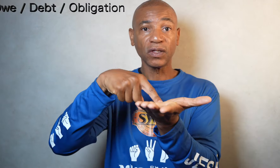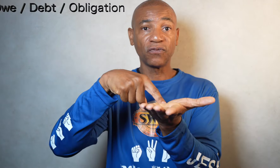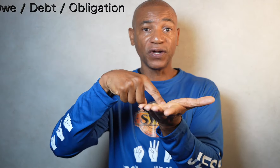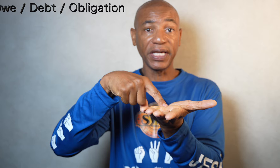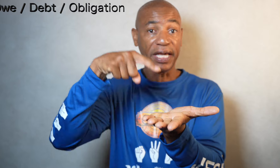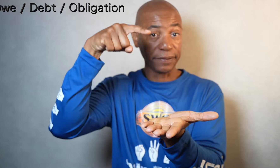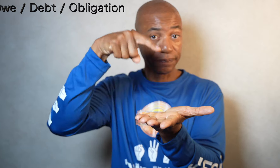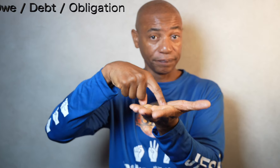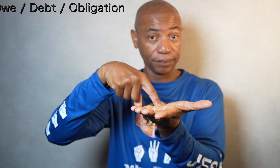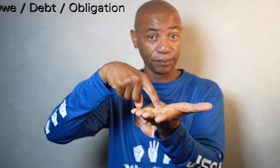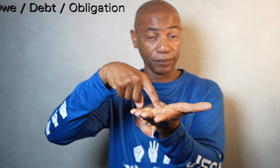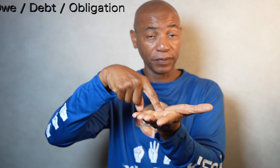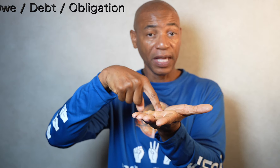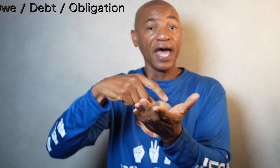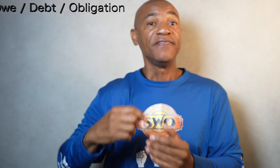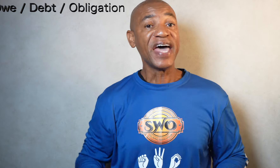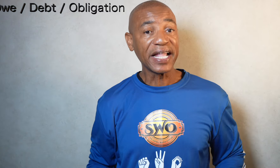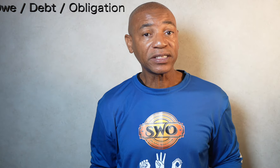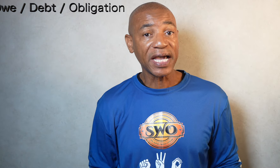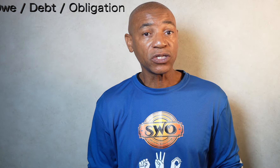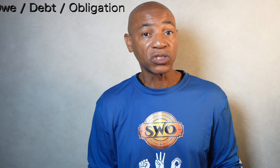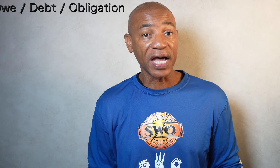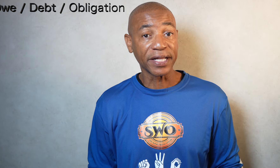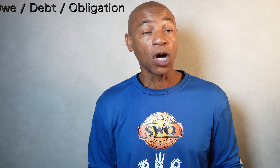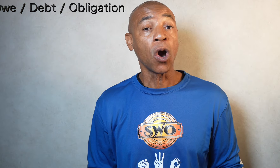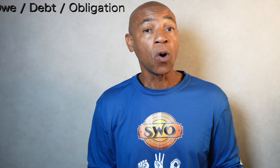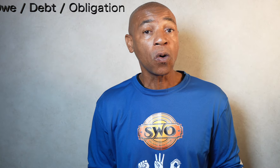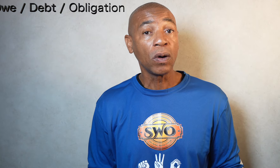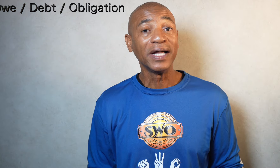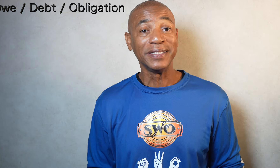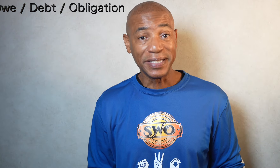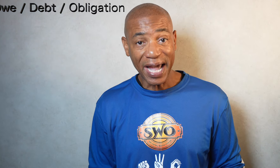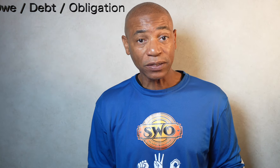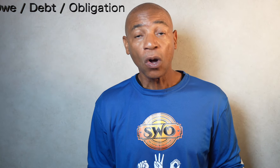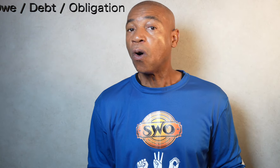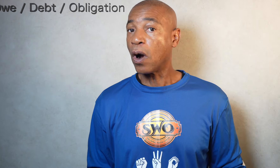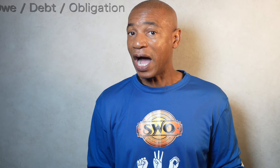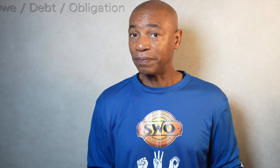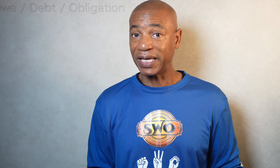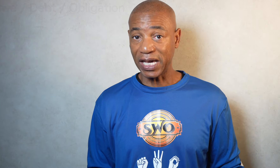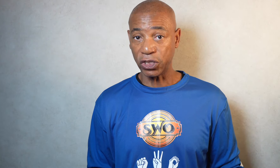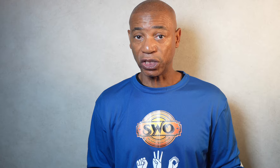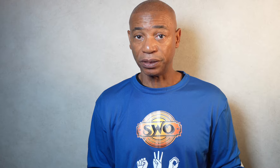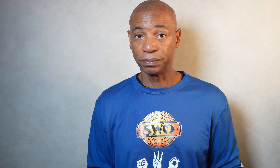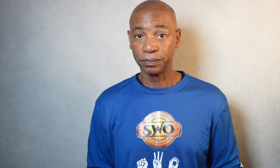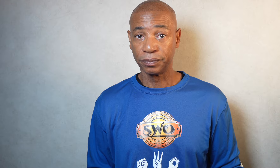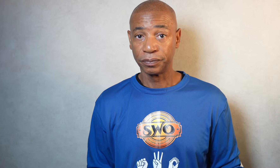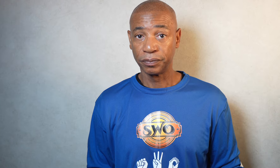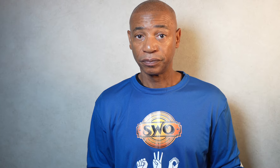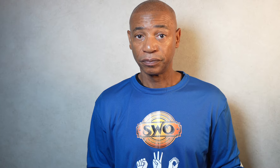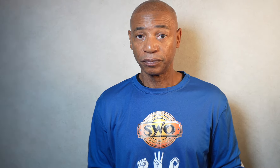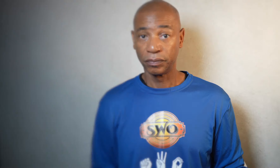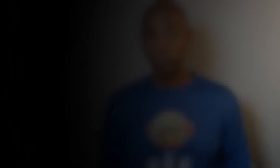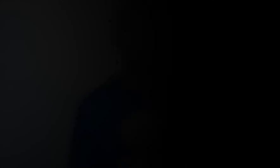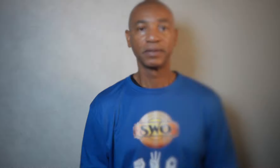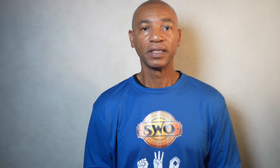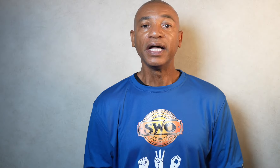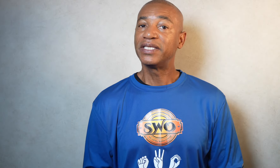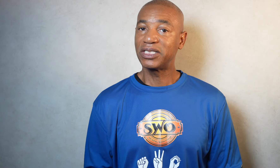Front again. That is how you sign owe, debt, or obligation. The